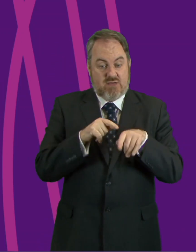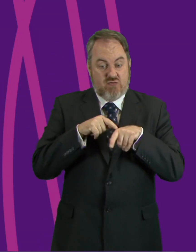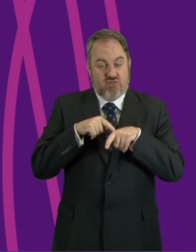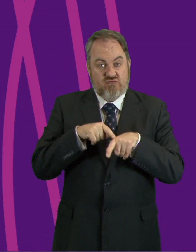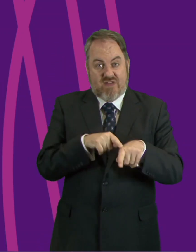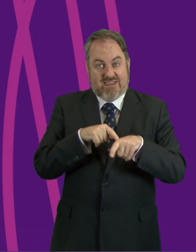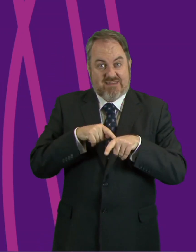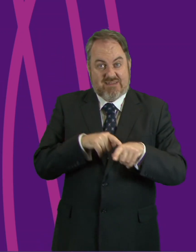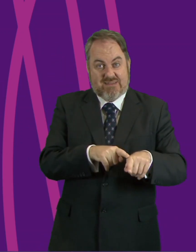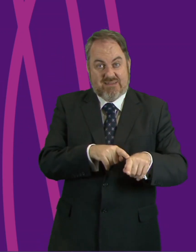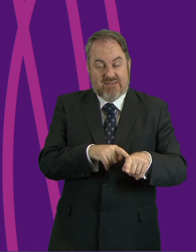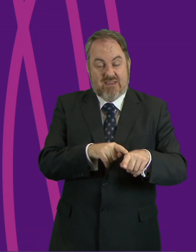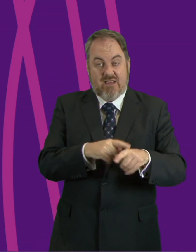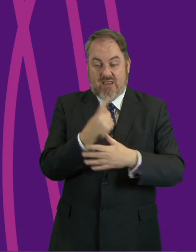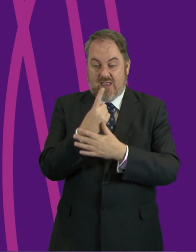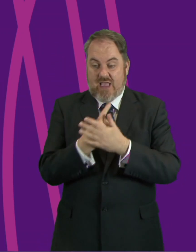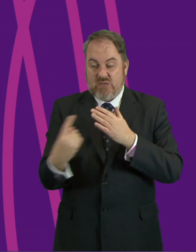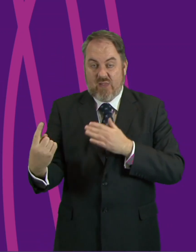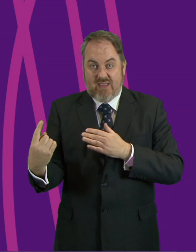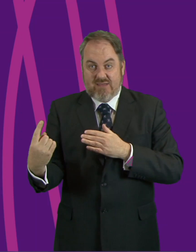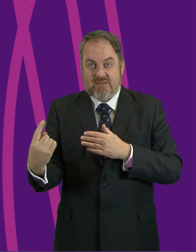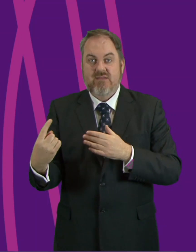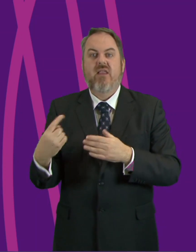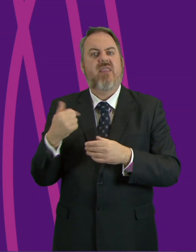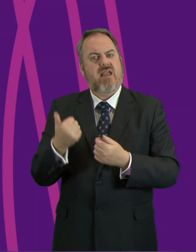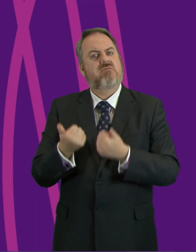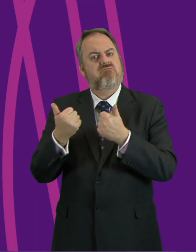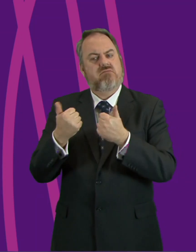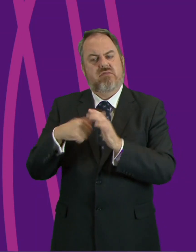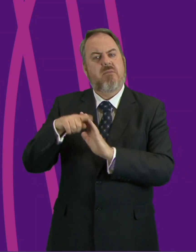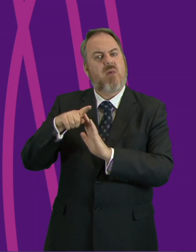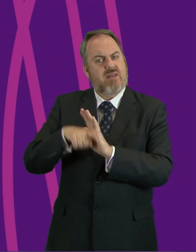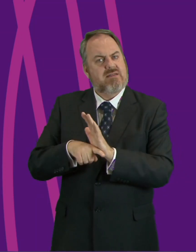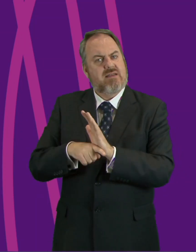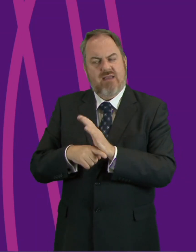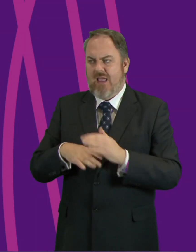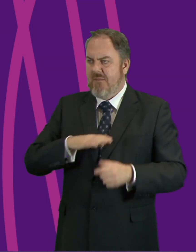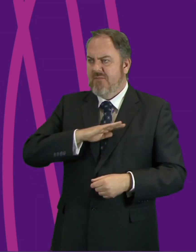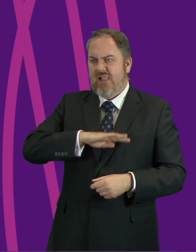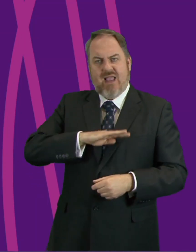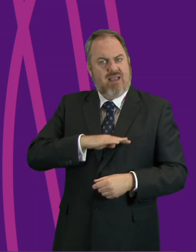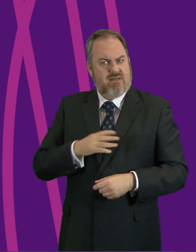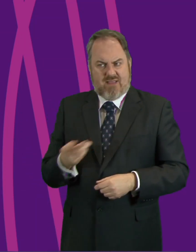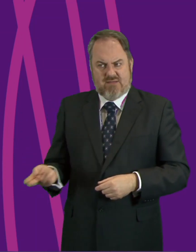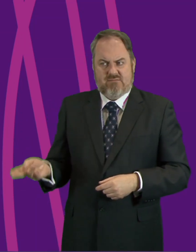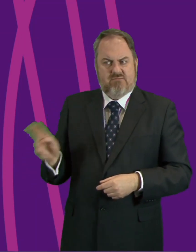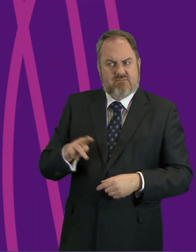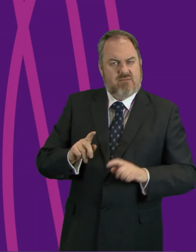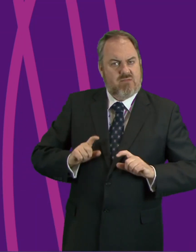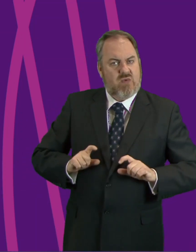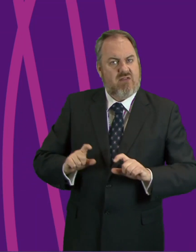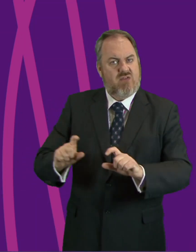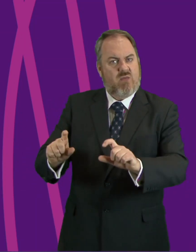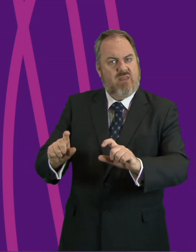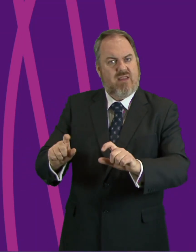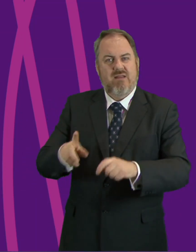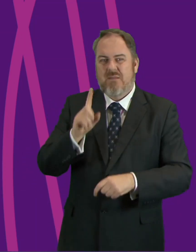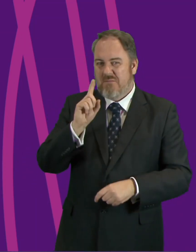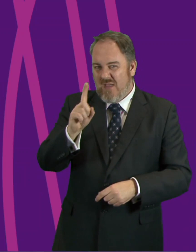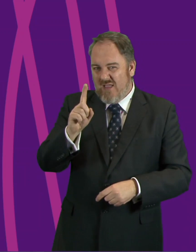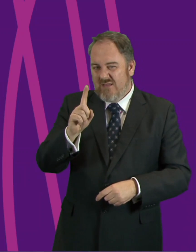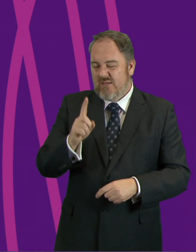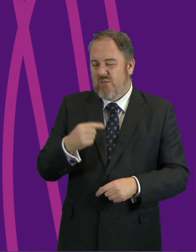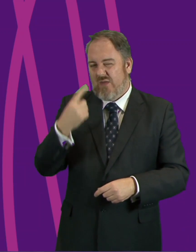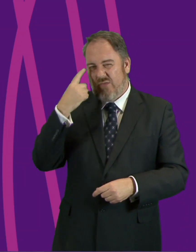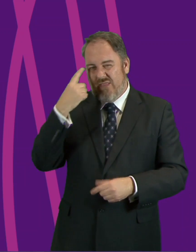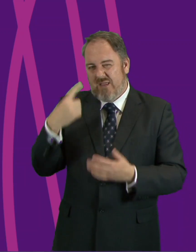Scottish Government policy, and I am pleased at the movement back to that approach. But like others, I want to explore the numbers on